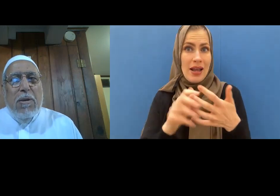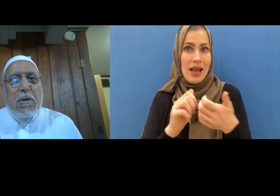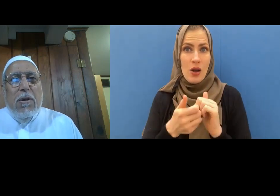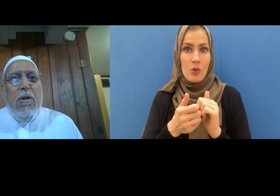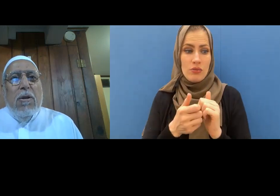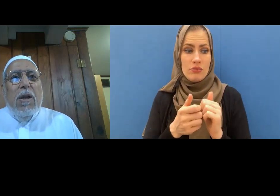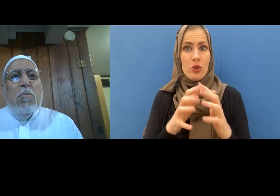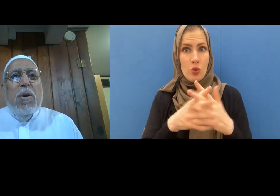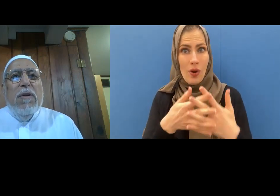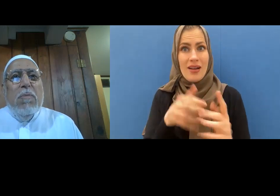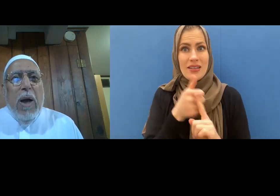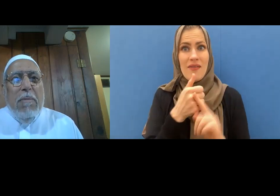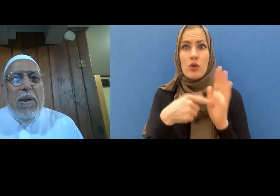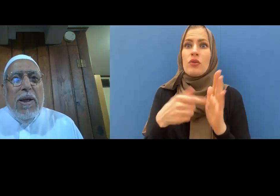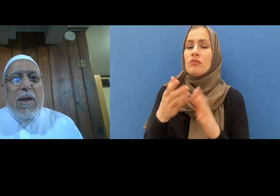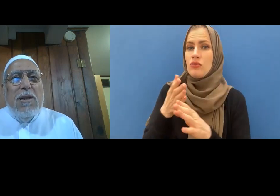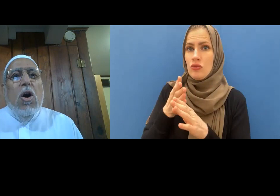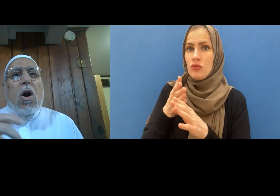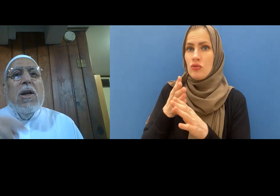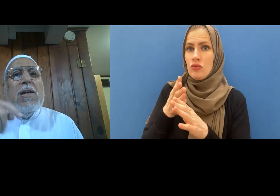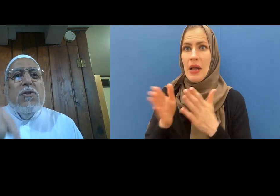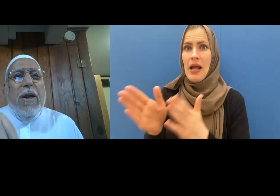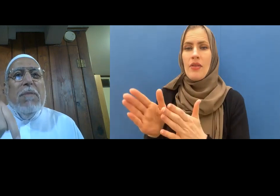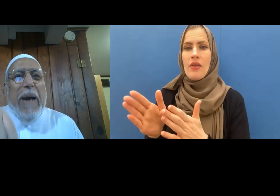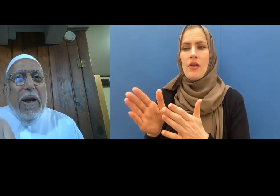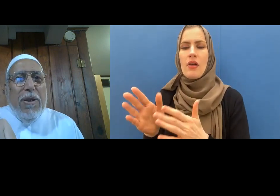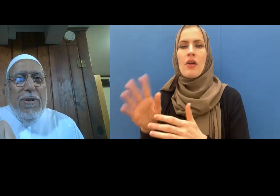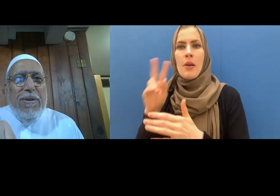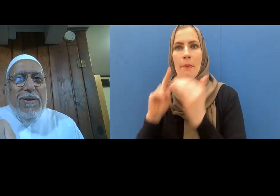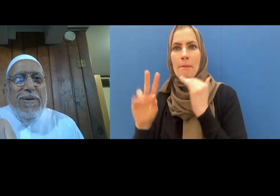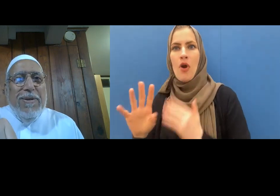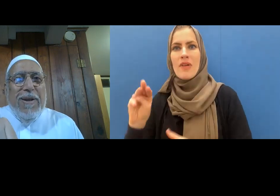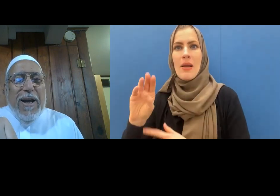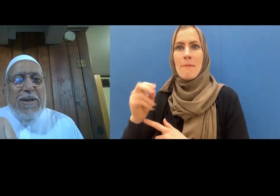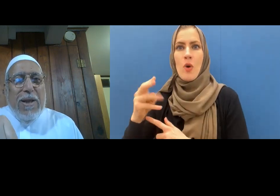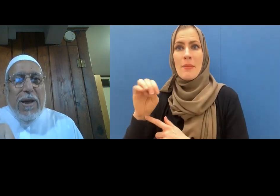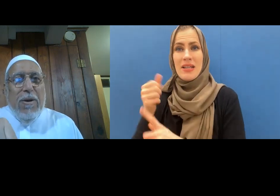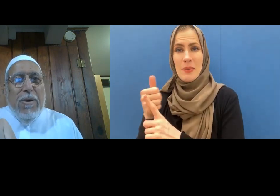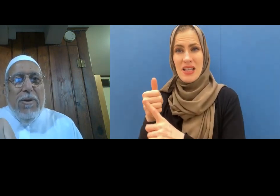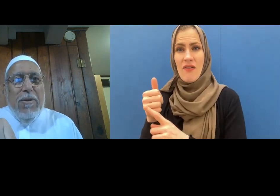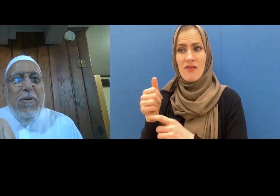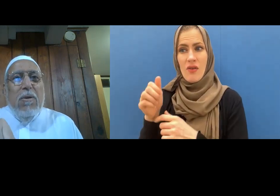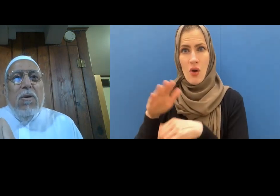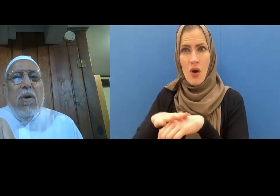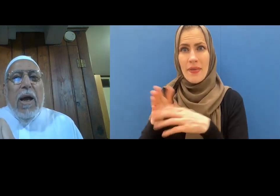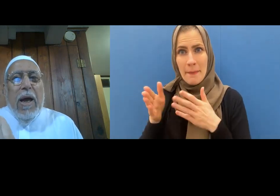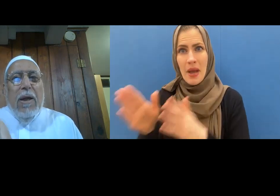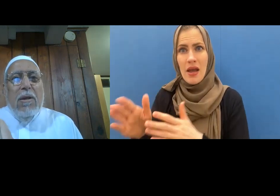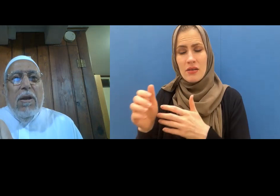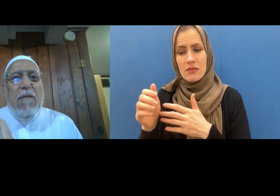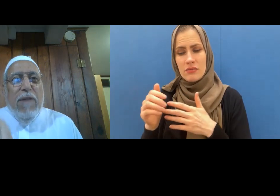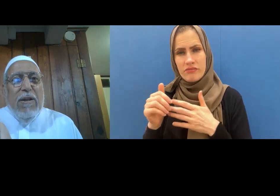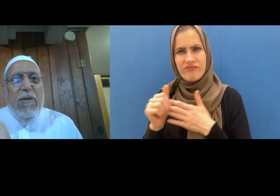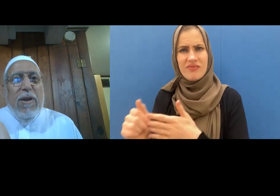path, that Prophet Muhammad is on a straight path as a leader.